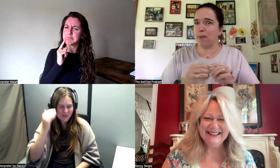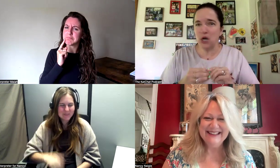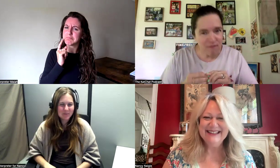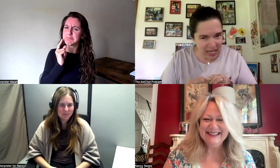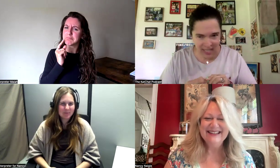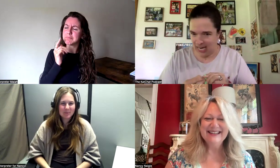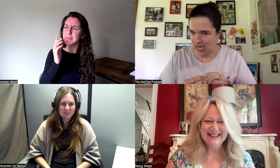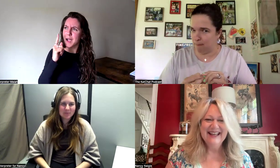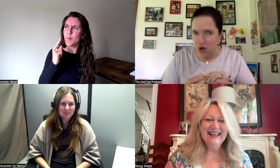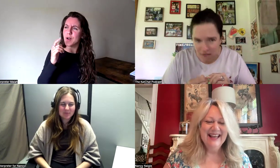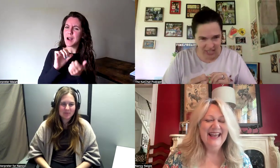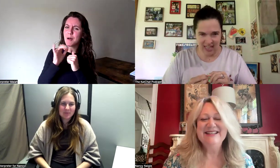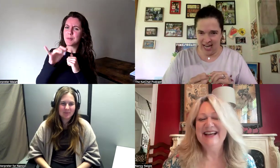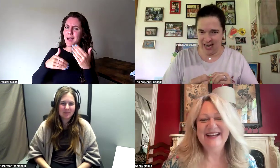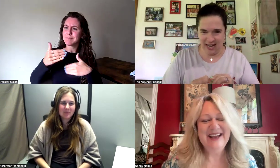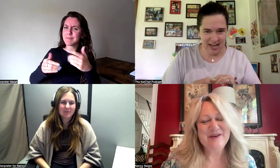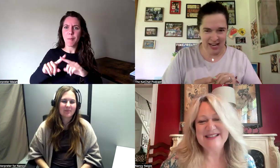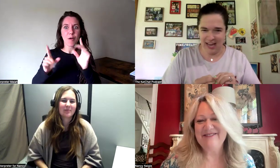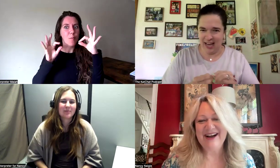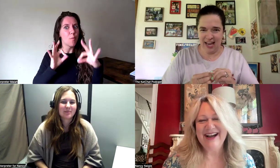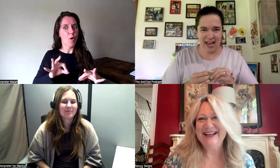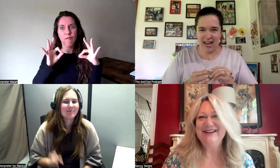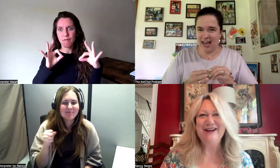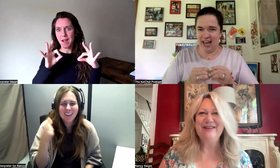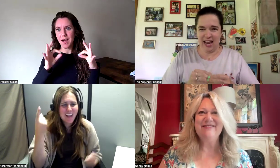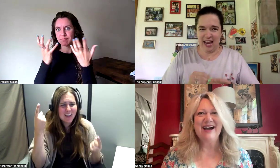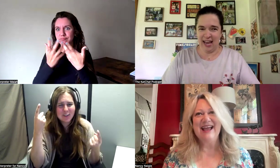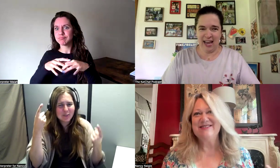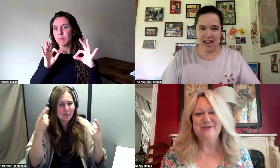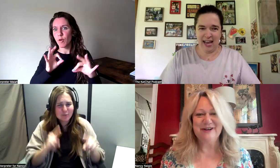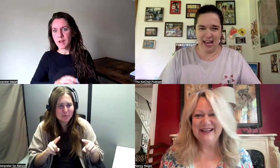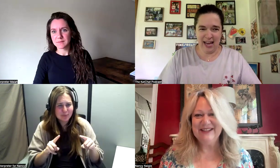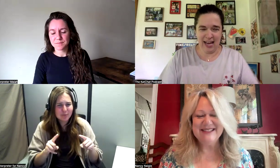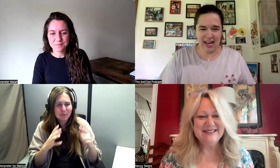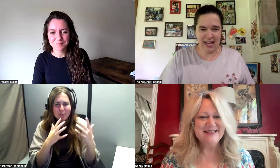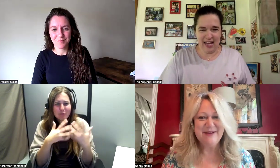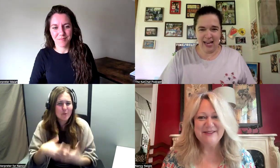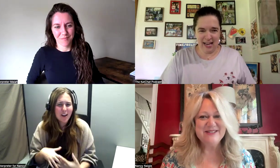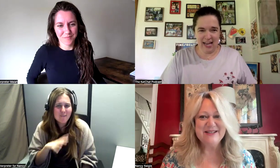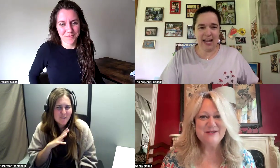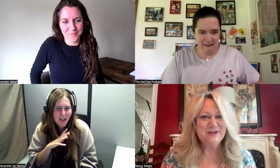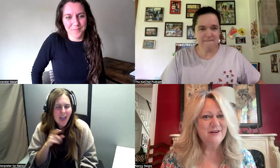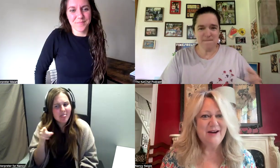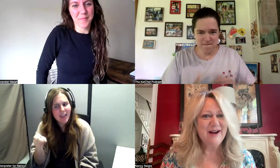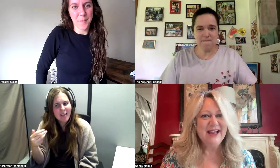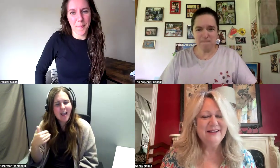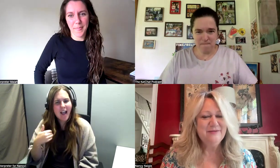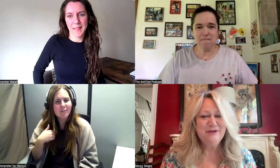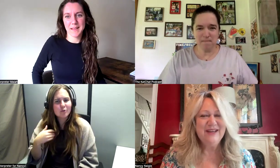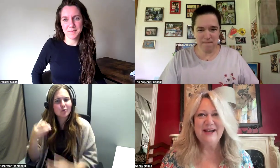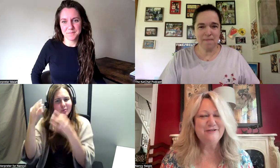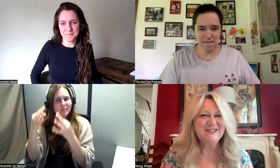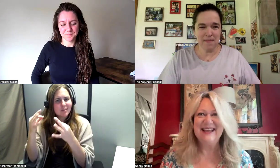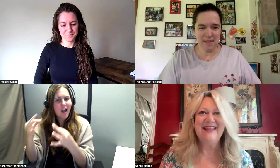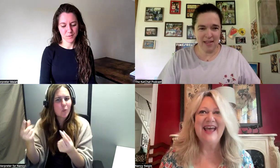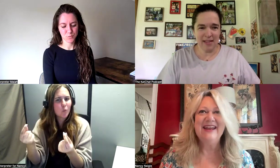worked out perfectly, It perfectly. did. It worked out fine. And they've got to have some creative license to make those things turn out right in the